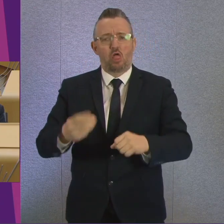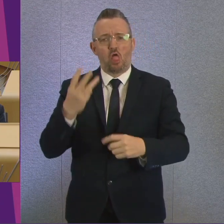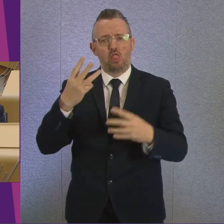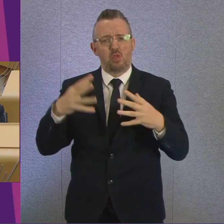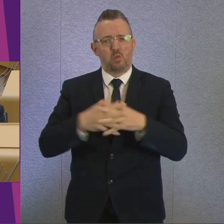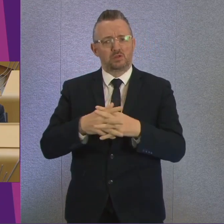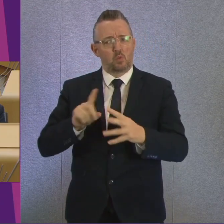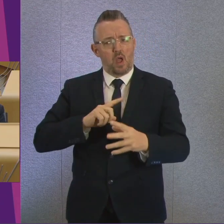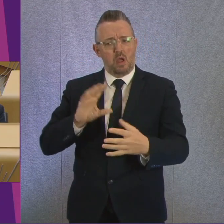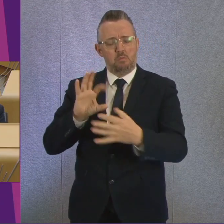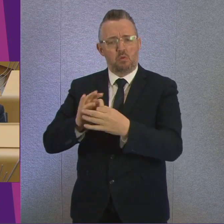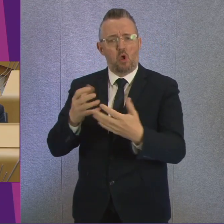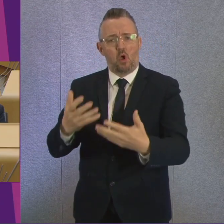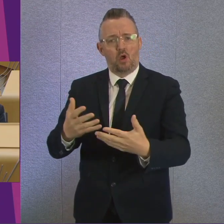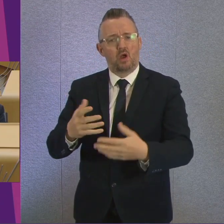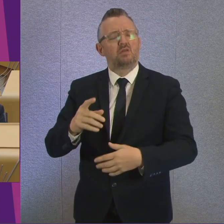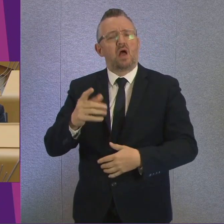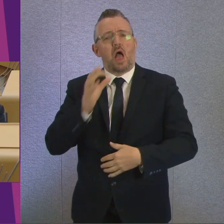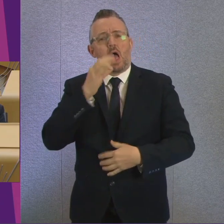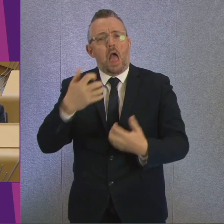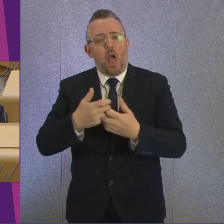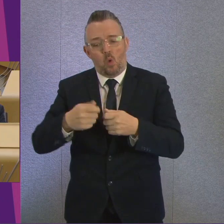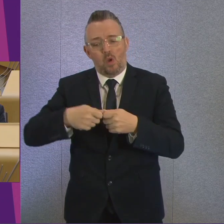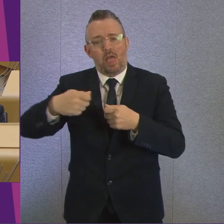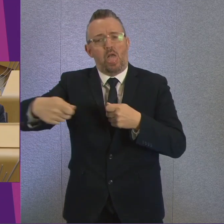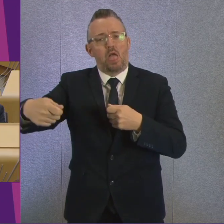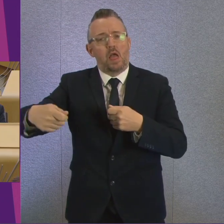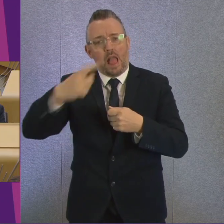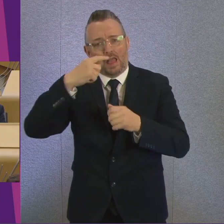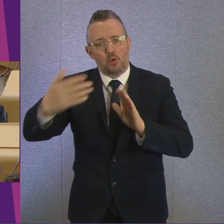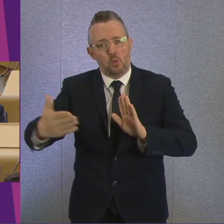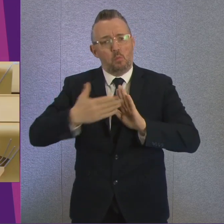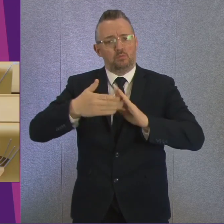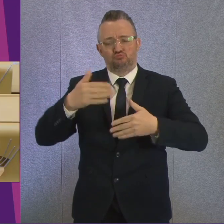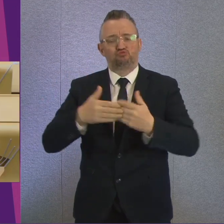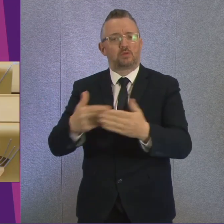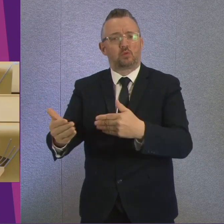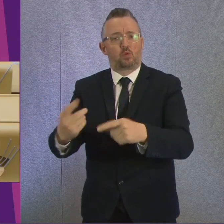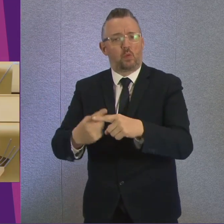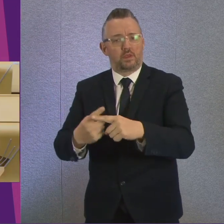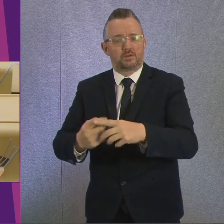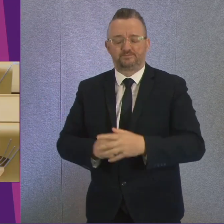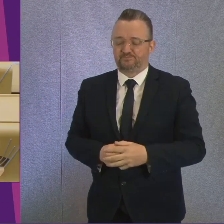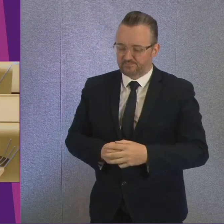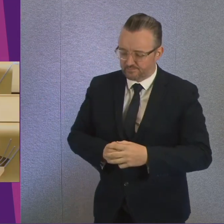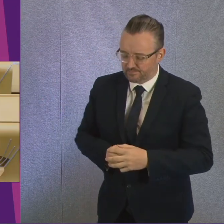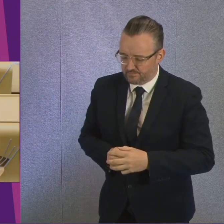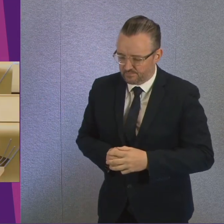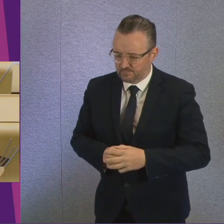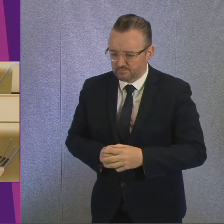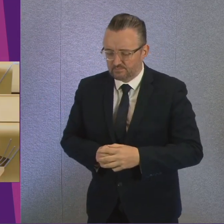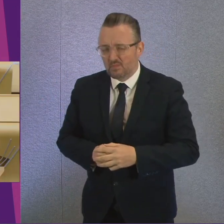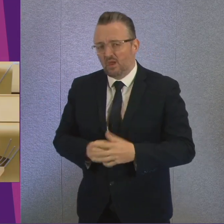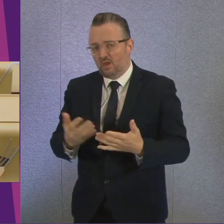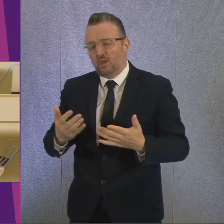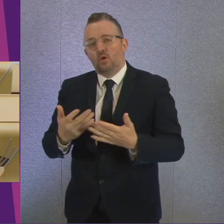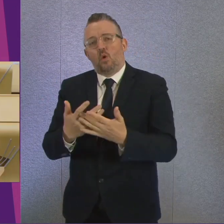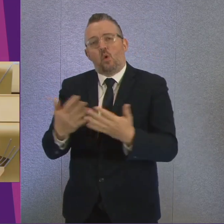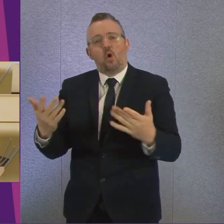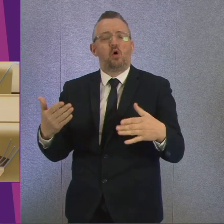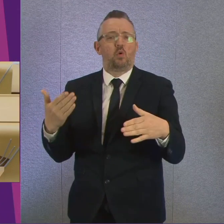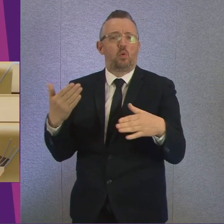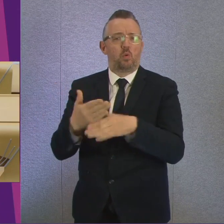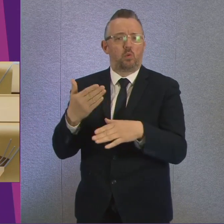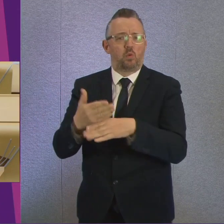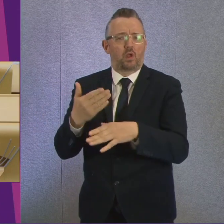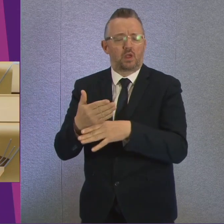way in which that delay can be tackled? Secretary. So much of this work, as I said to